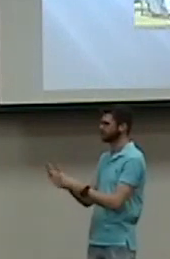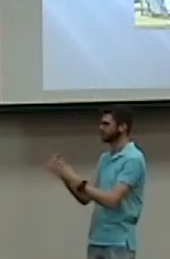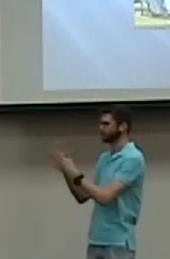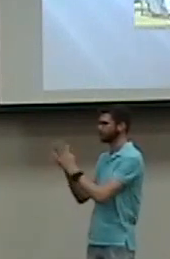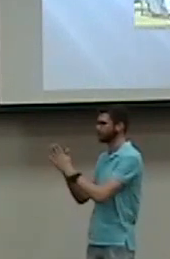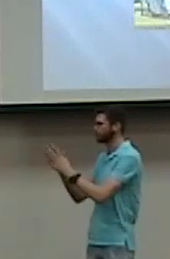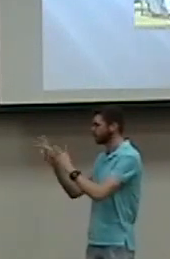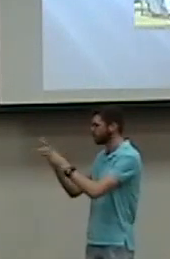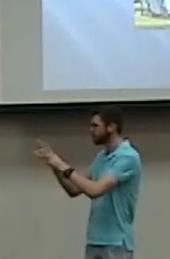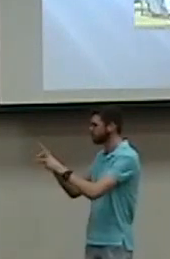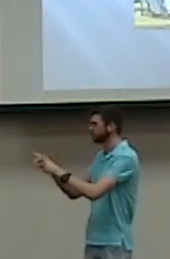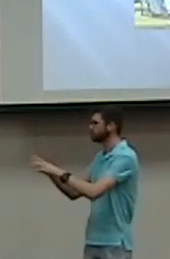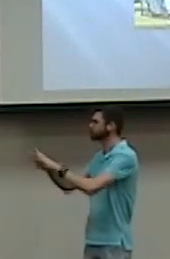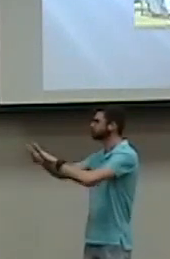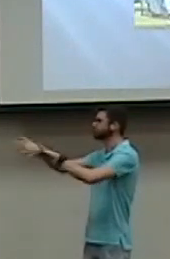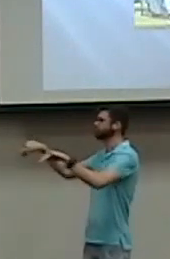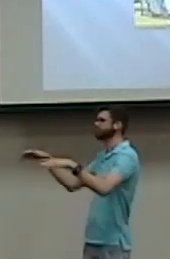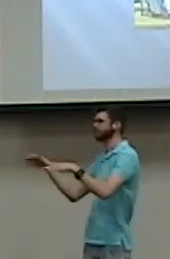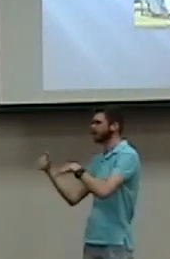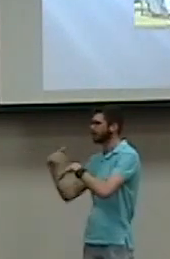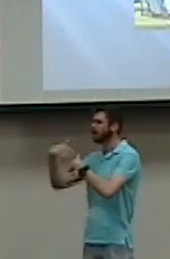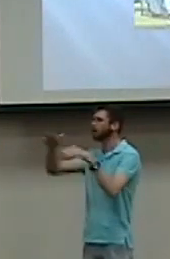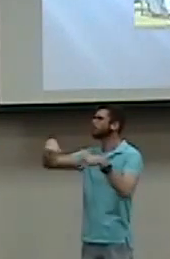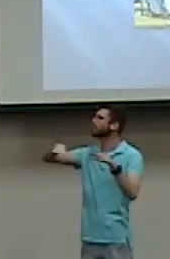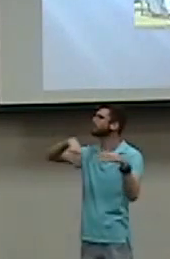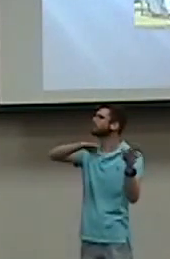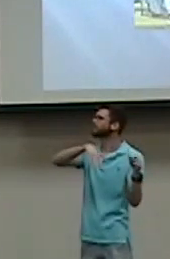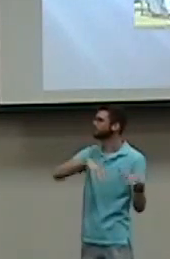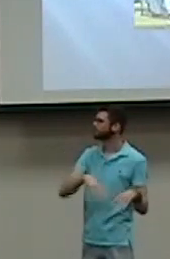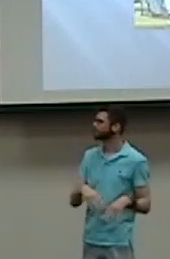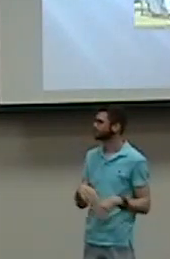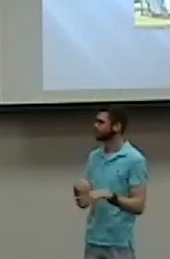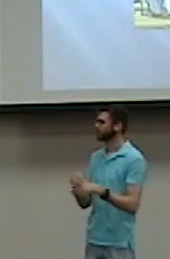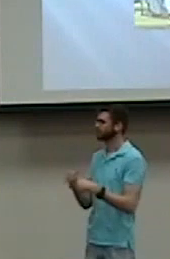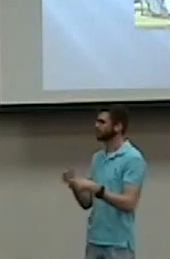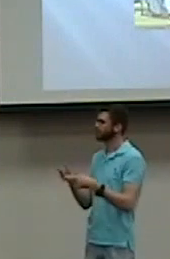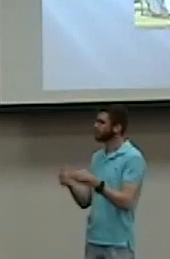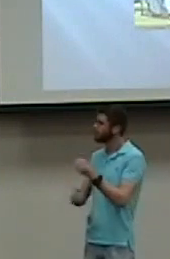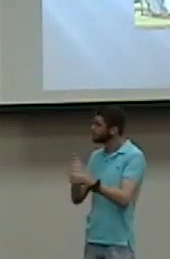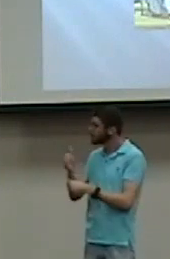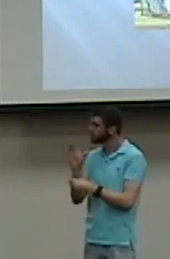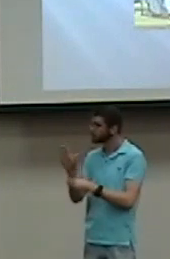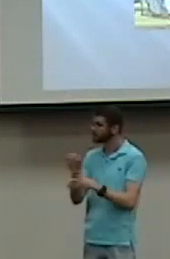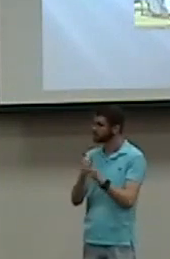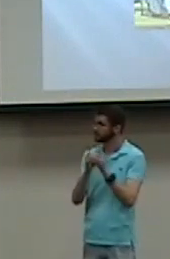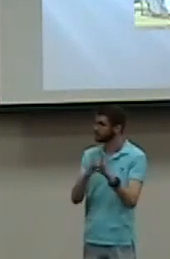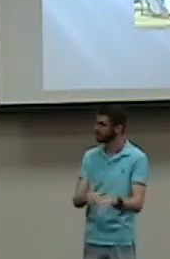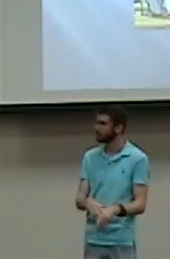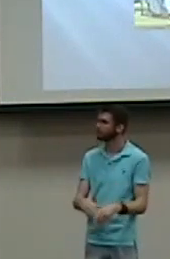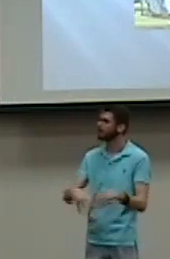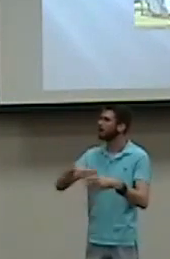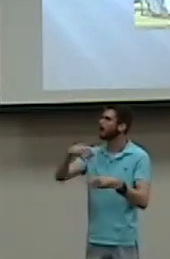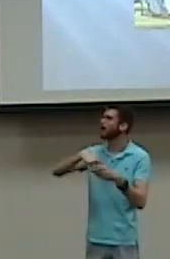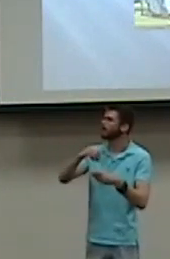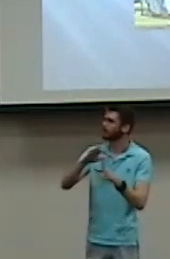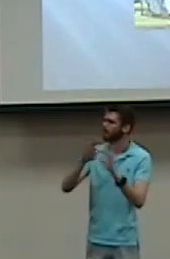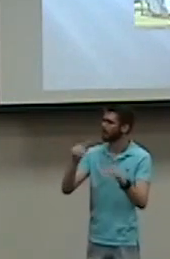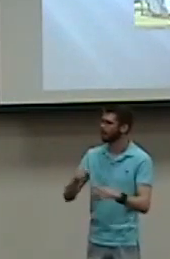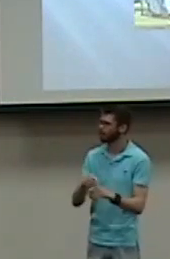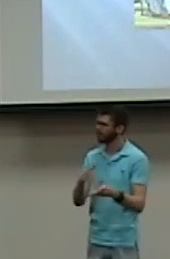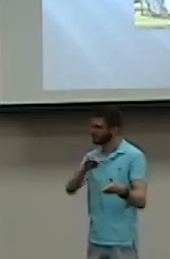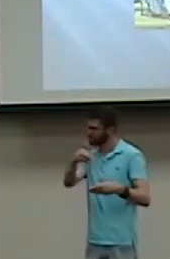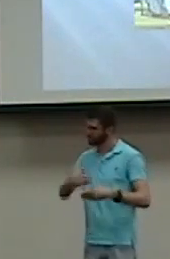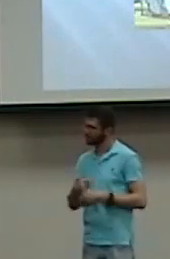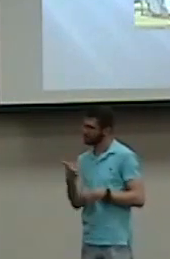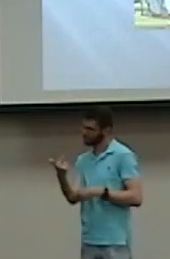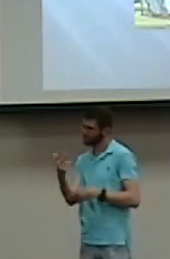house. He leaves most of his disciples outside, and he invites 3 in with him as he begins to minister to this